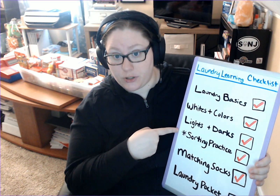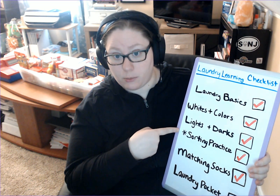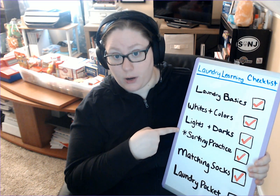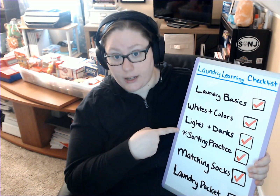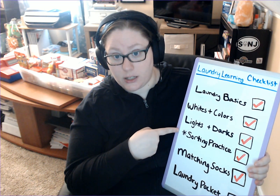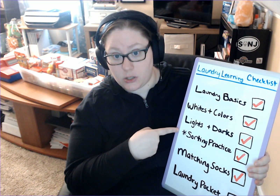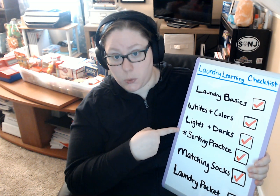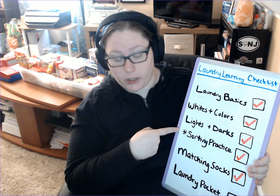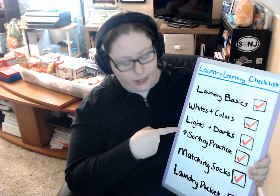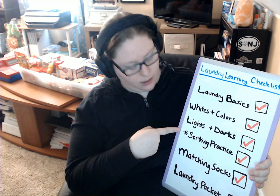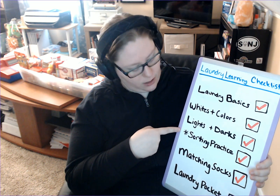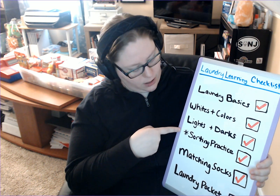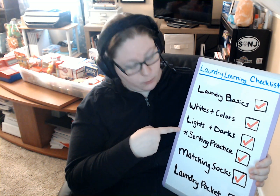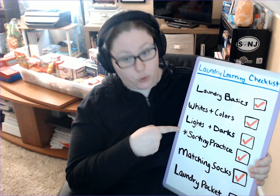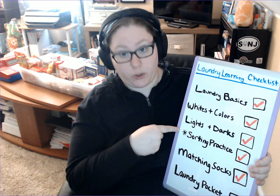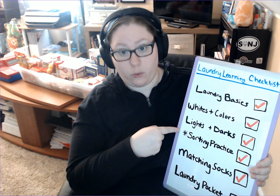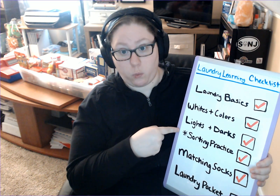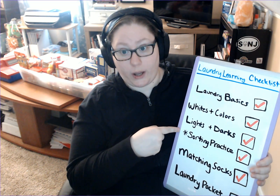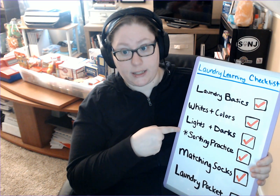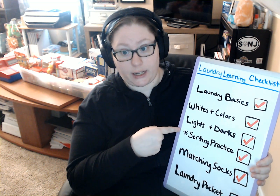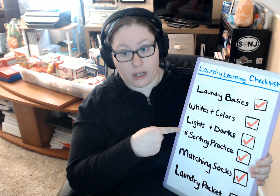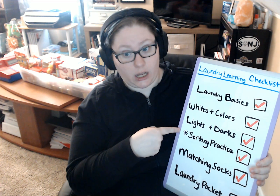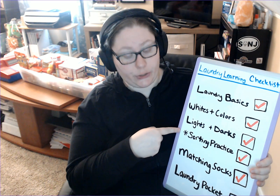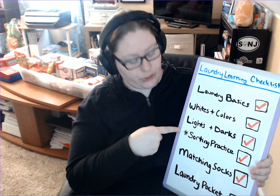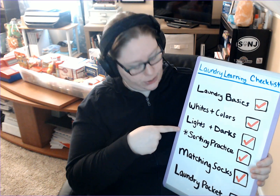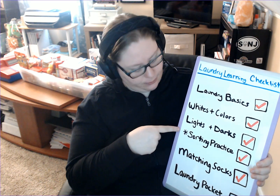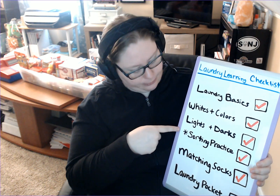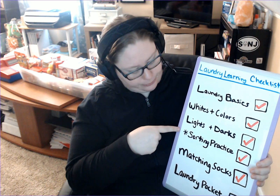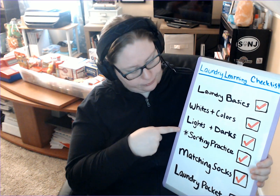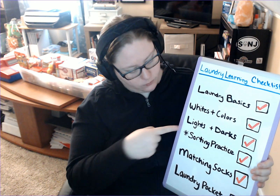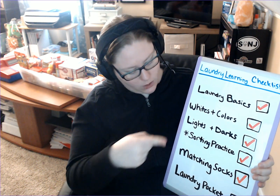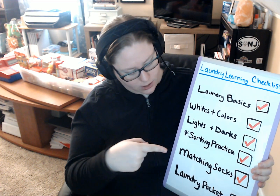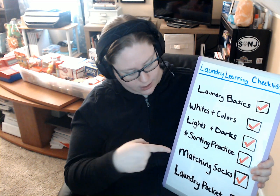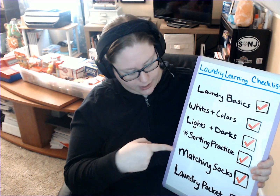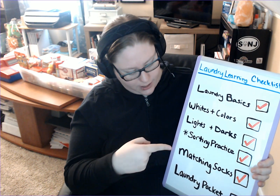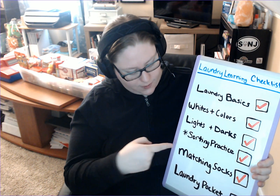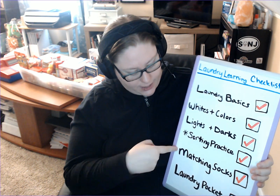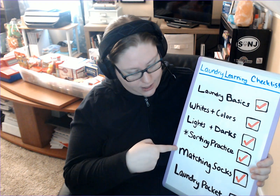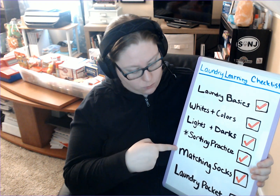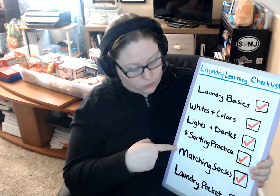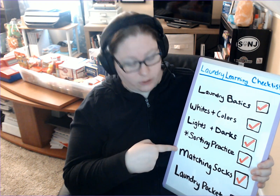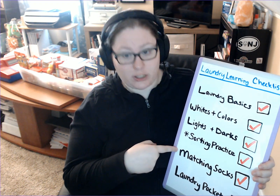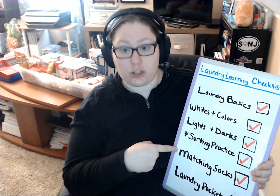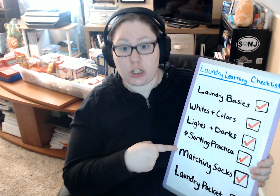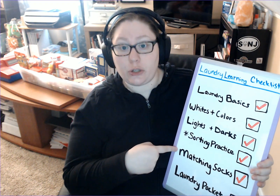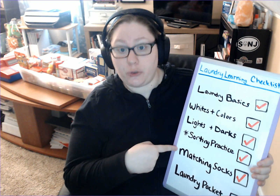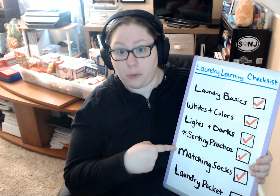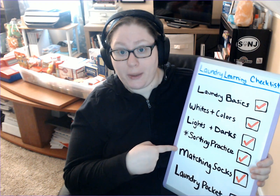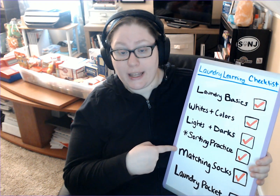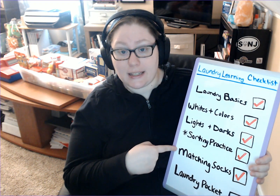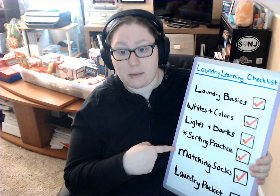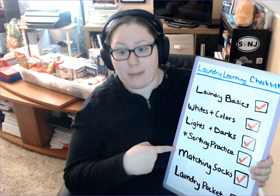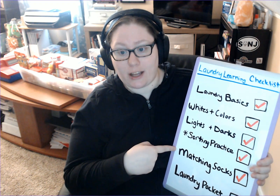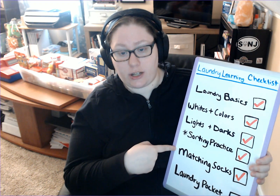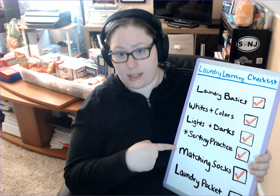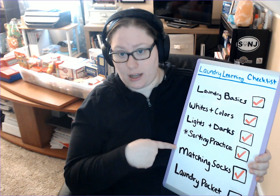practice sorting between whites and colors. Then there's a two-piece matching socks